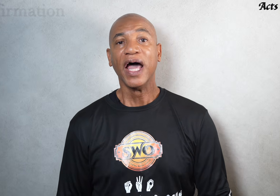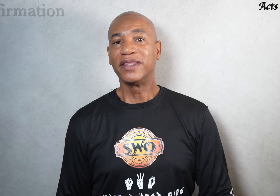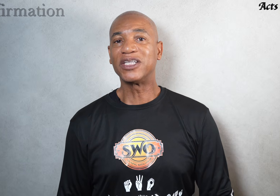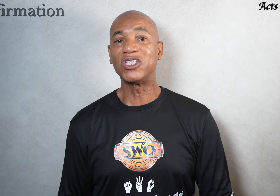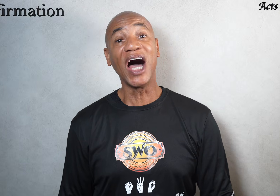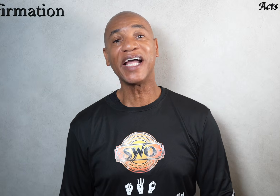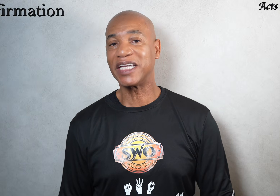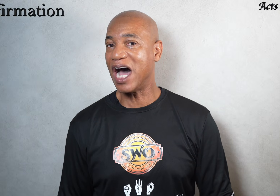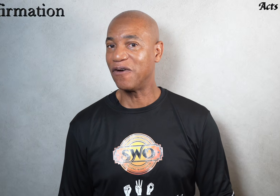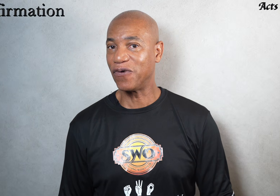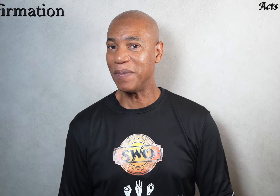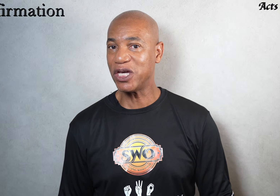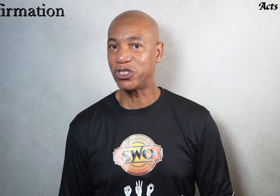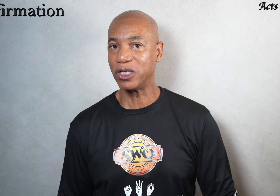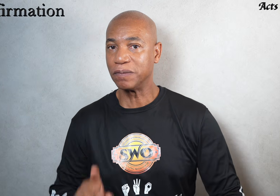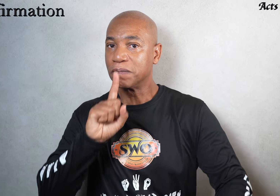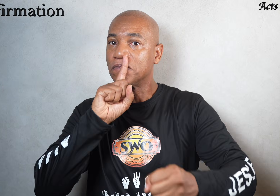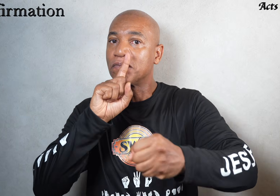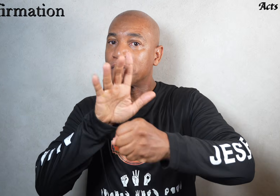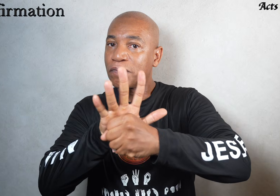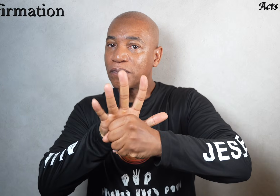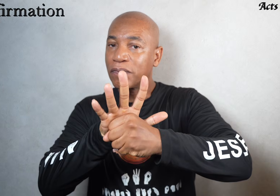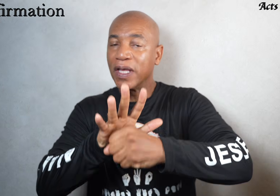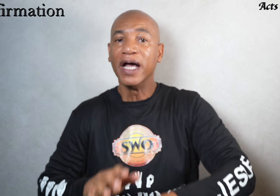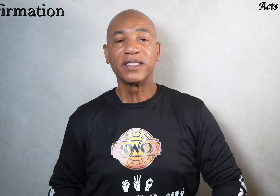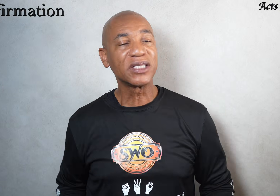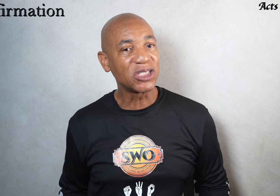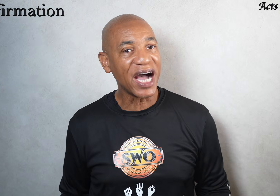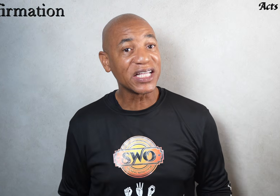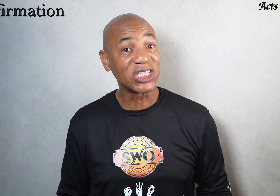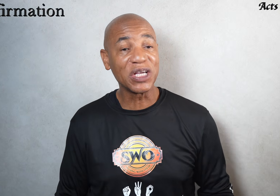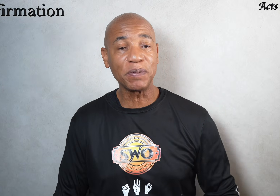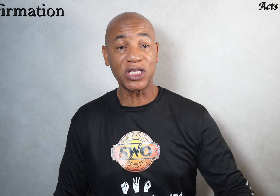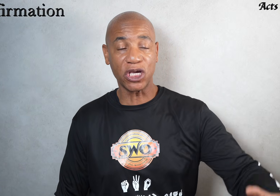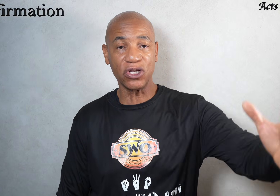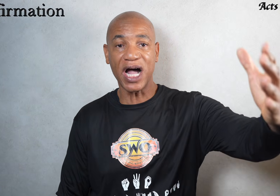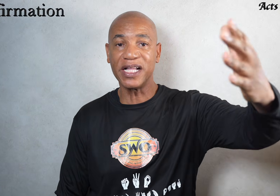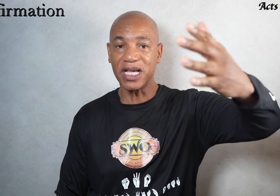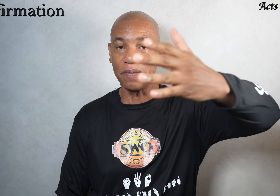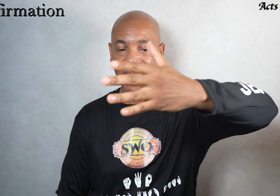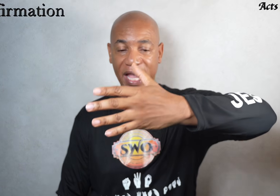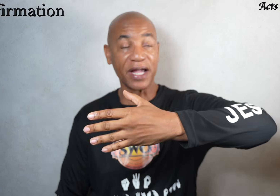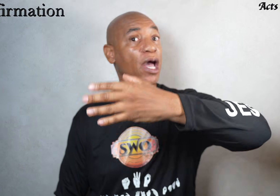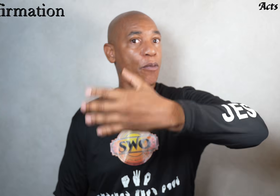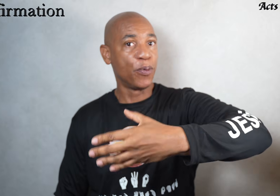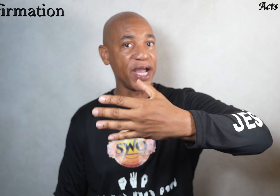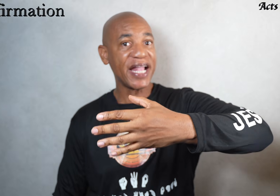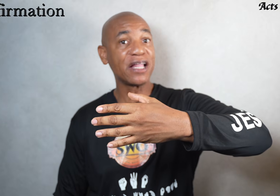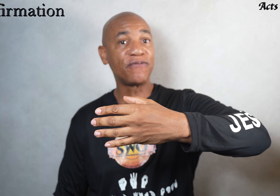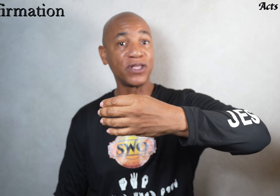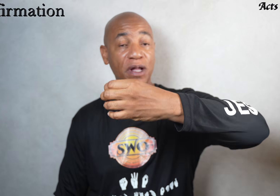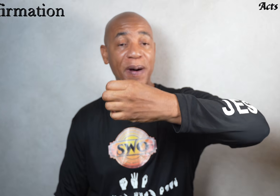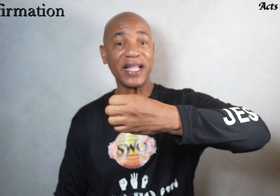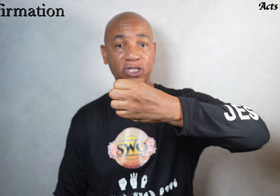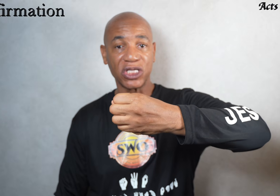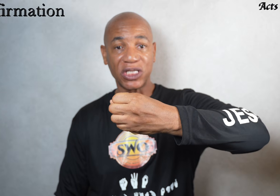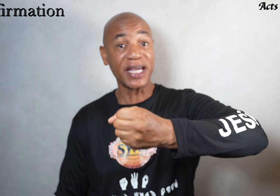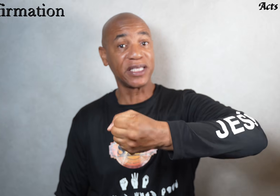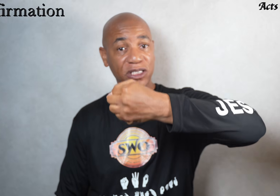The sign confirmation. The sign is simply take your non-dominant hand, bring it out in front of the body just like this and